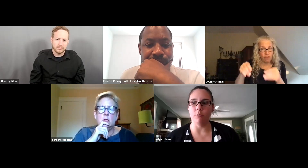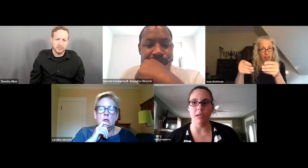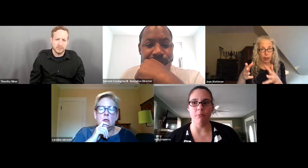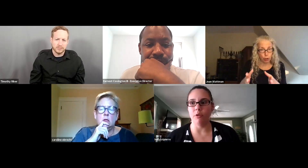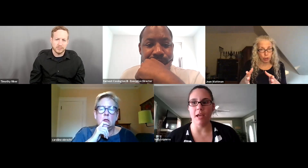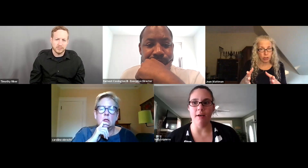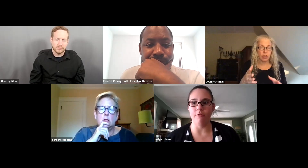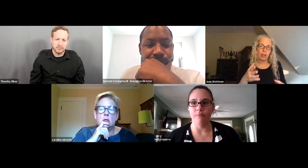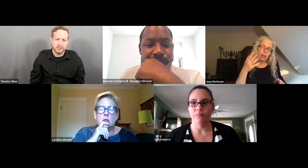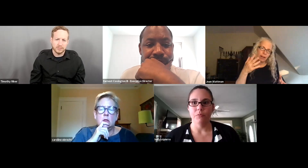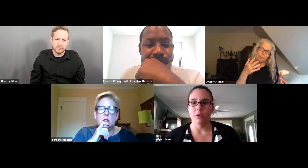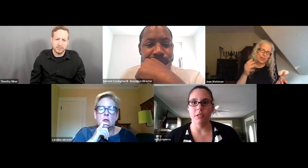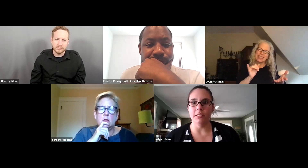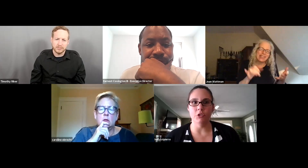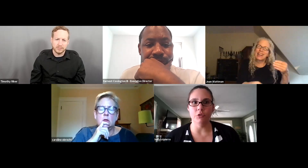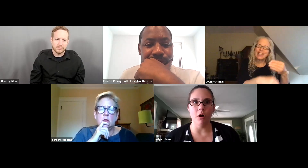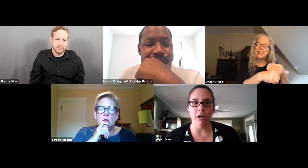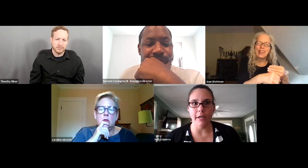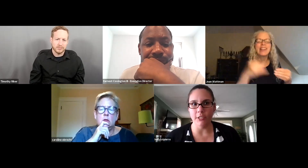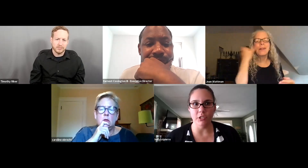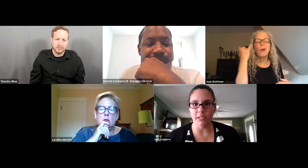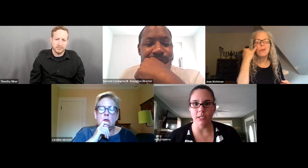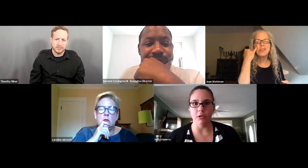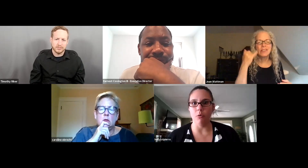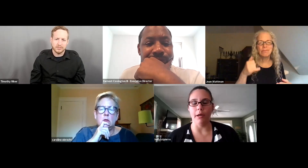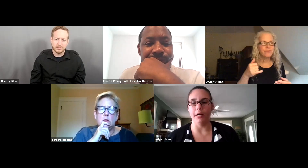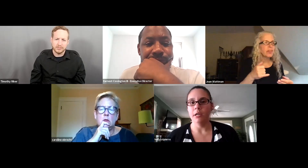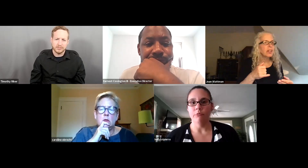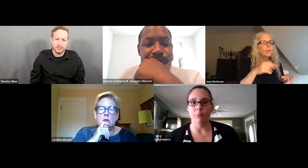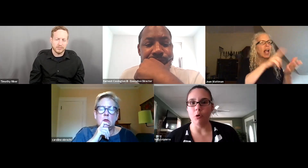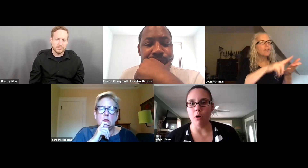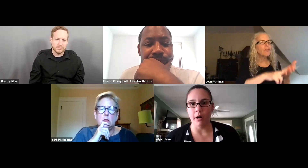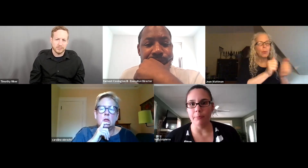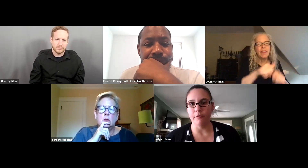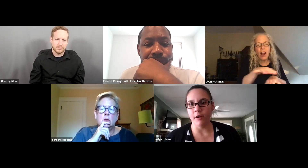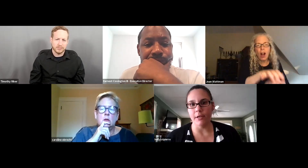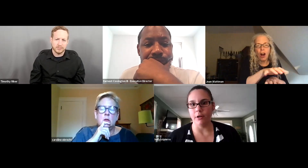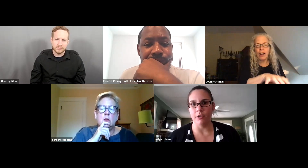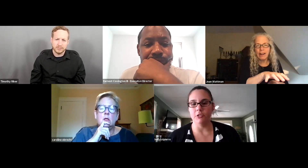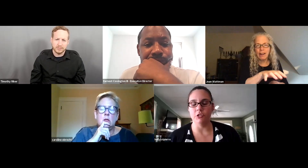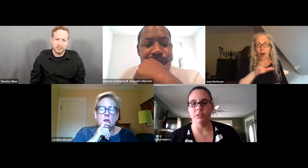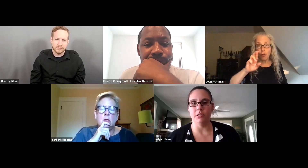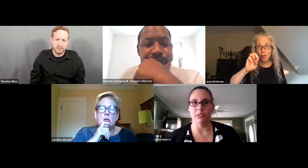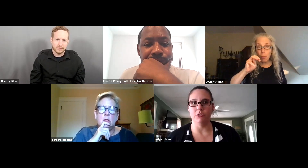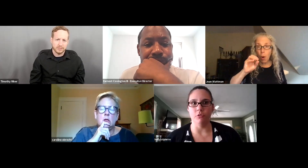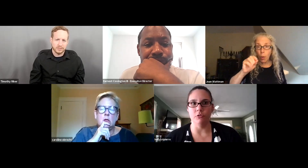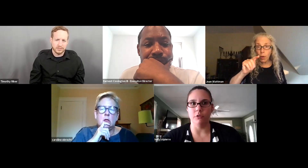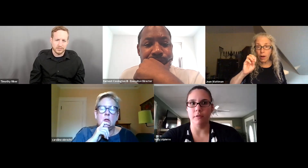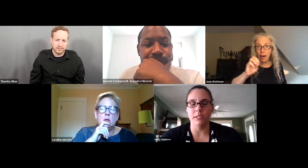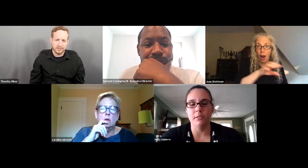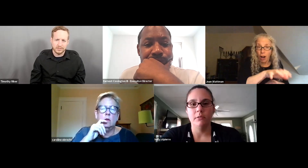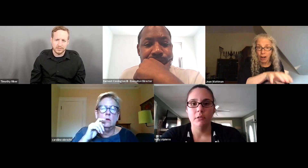service, like we would have an additional CART agency or remote CART provider. It's just an